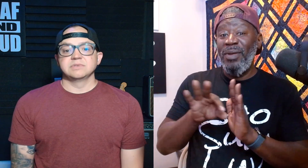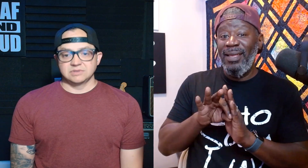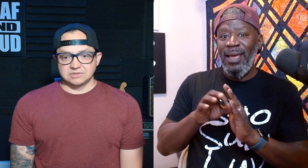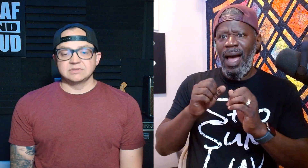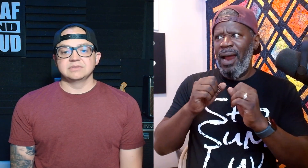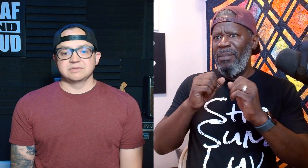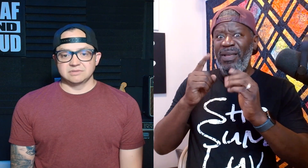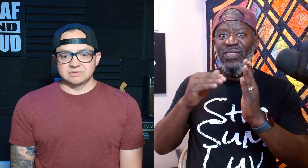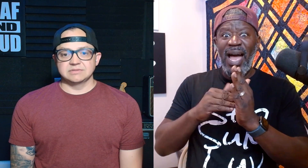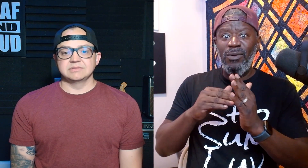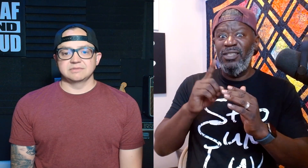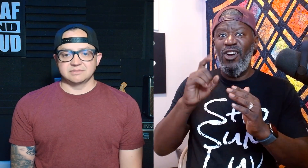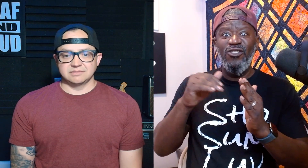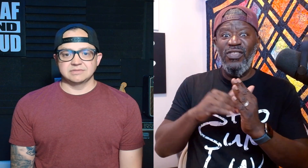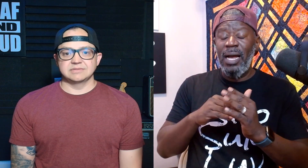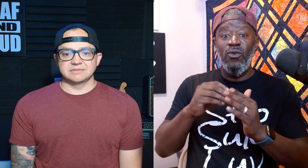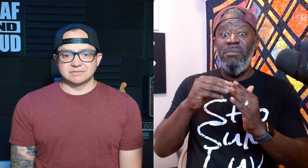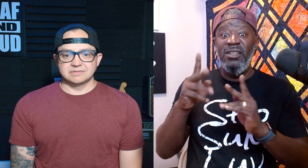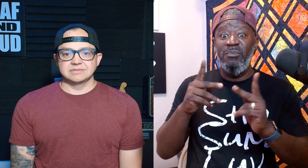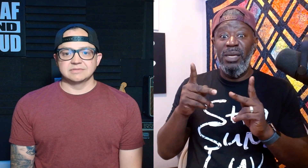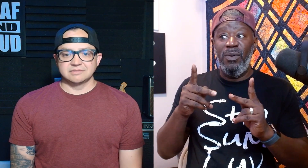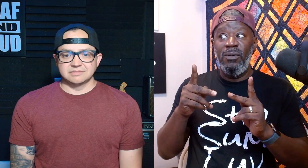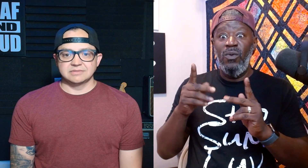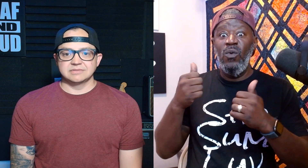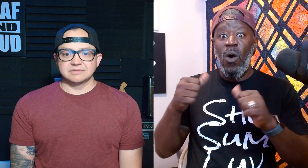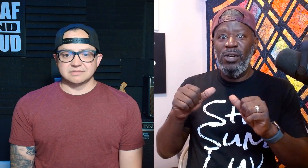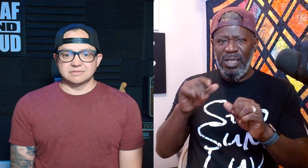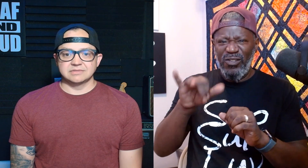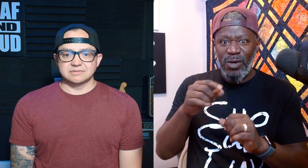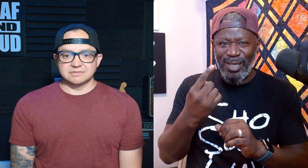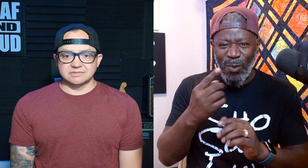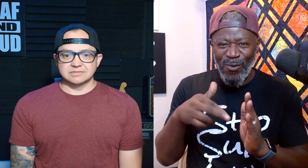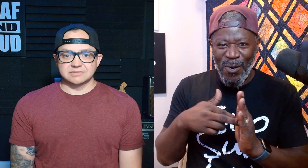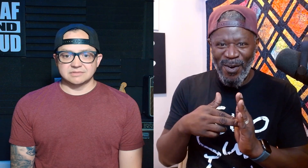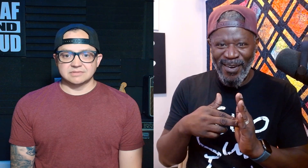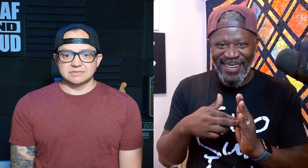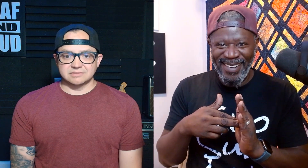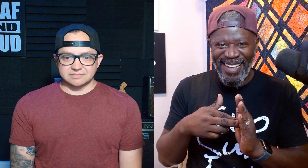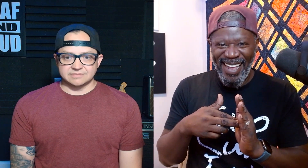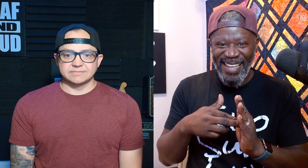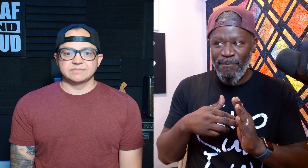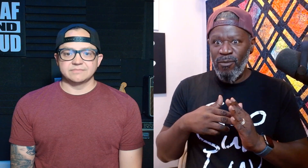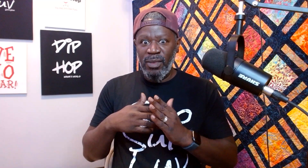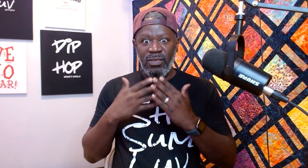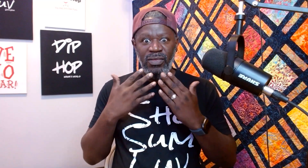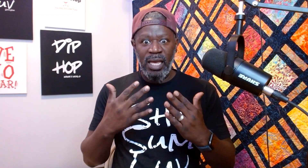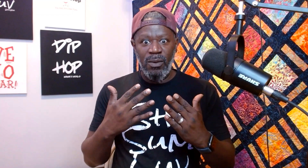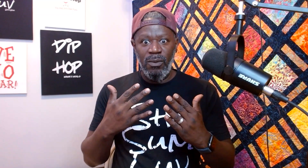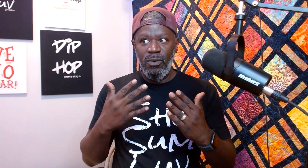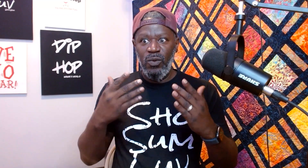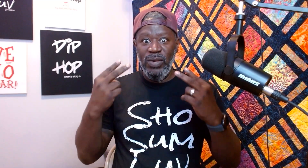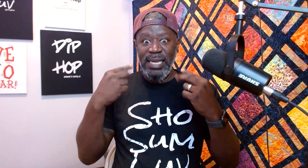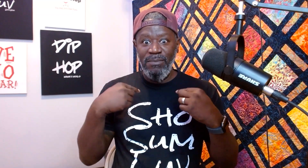and you're picked out of maybe thousands, 100,000, or millions of people who auditioned for this one role. Okay?